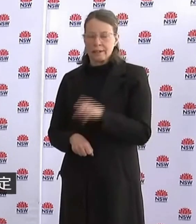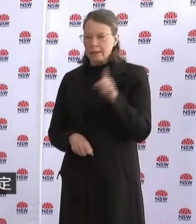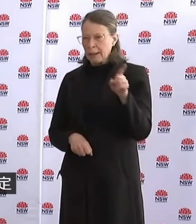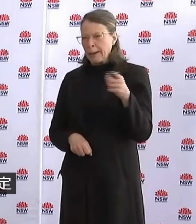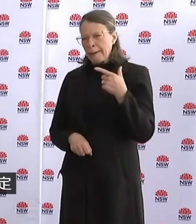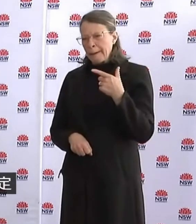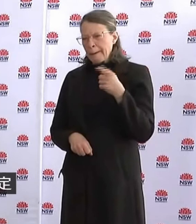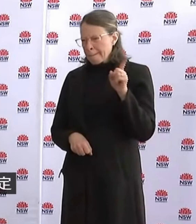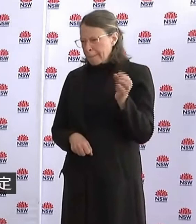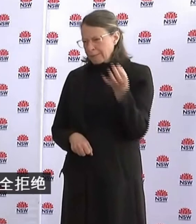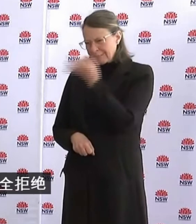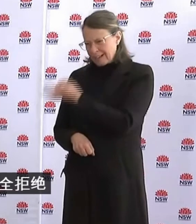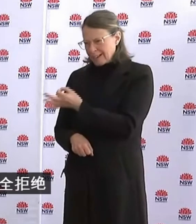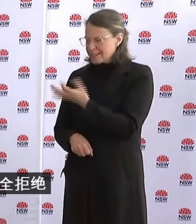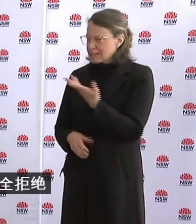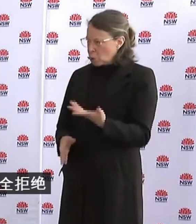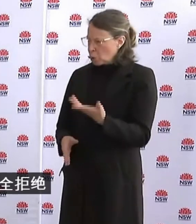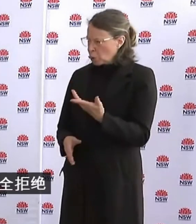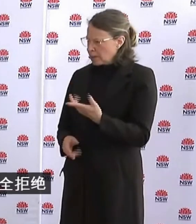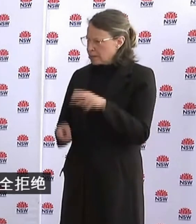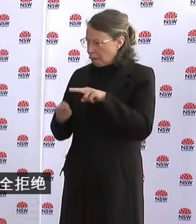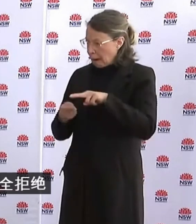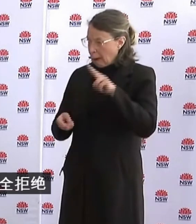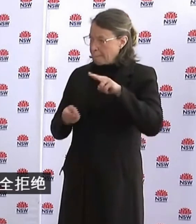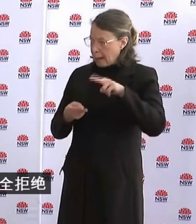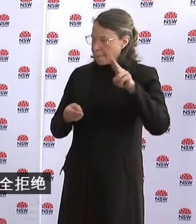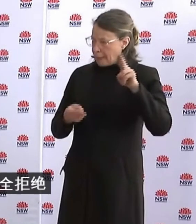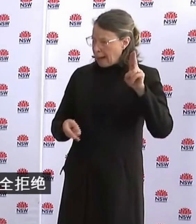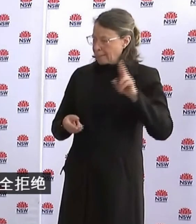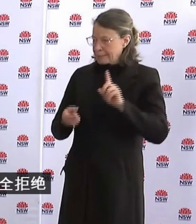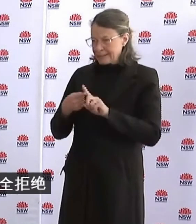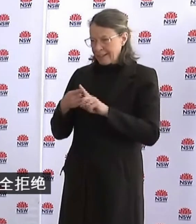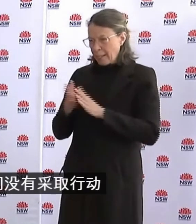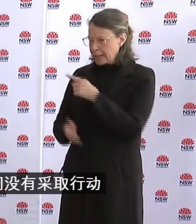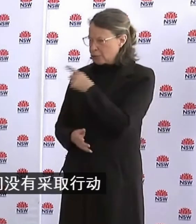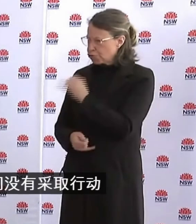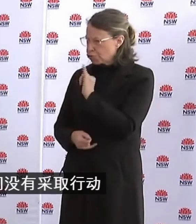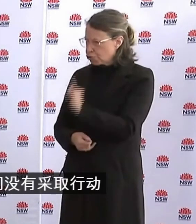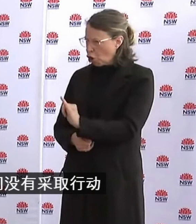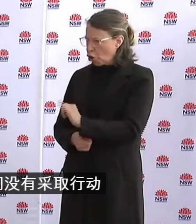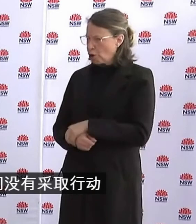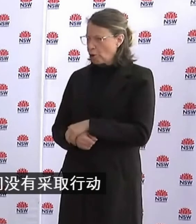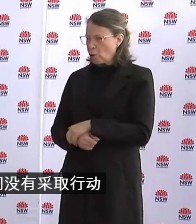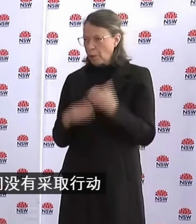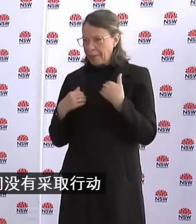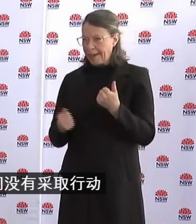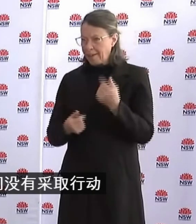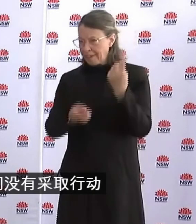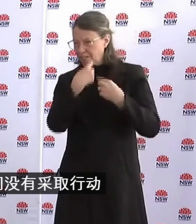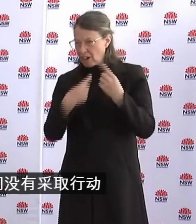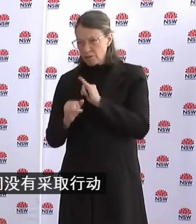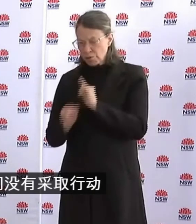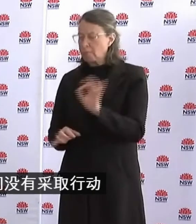that were made based on that advice were insufficient or they were wrong. No, I completely reject that. I completely reject that, because what